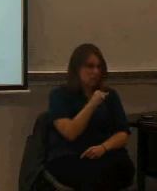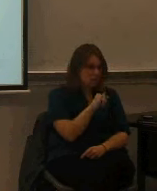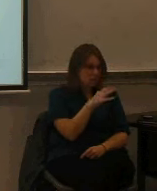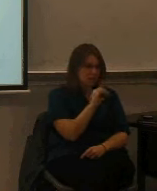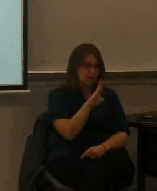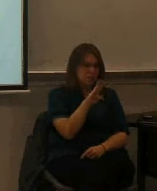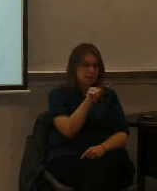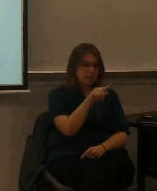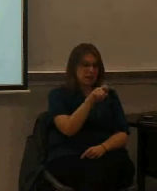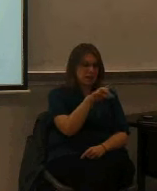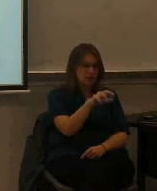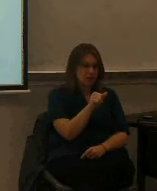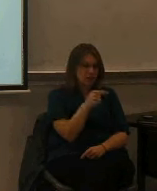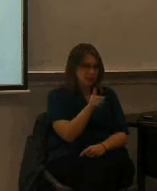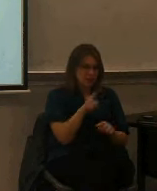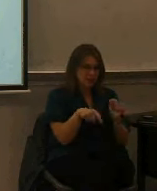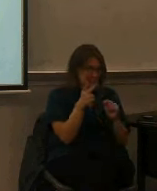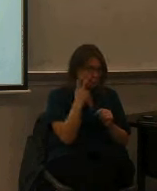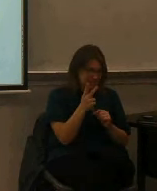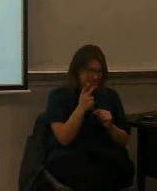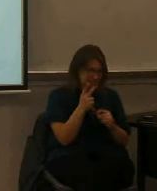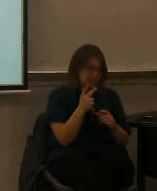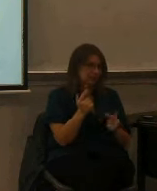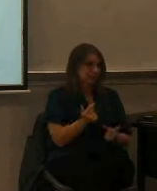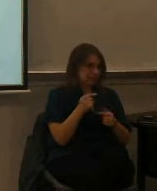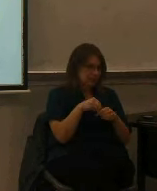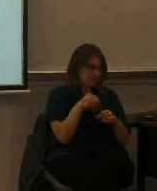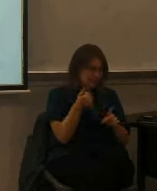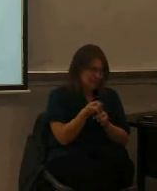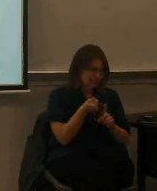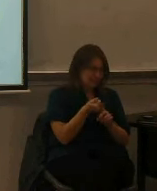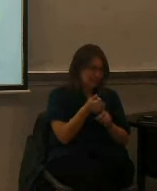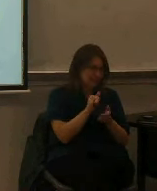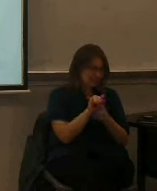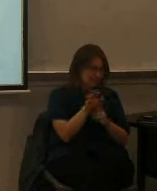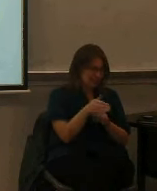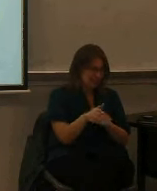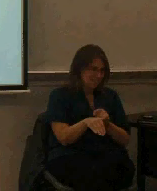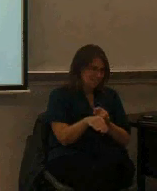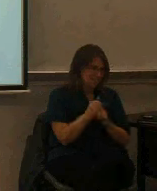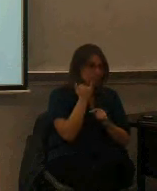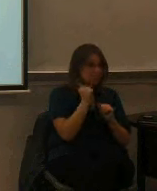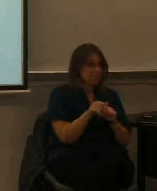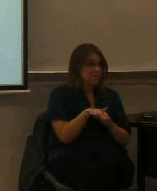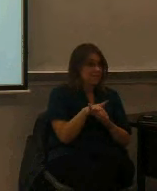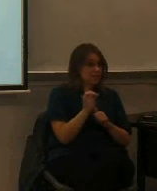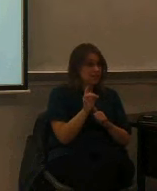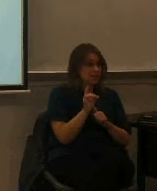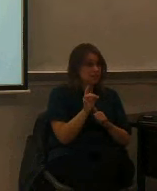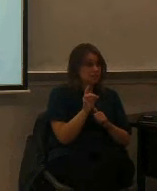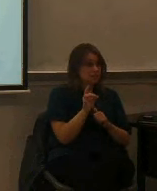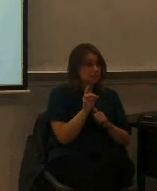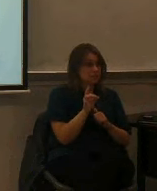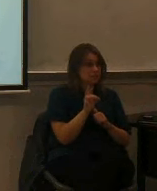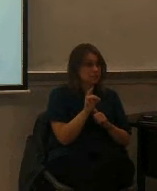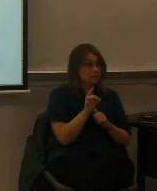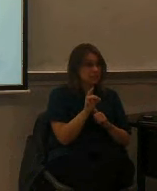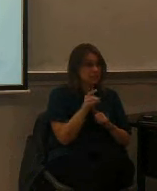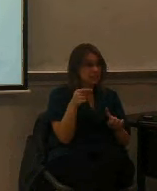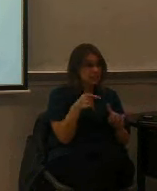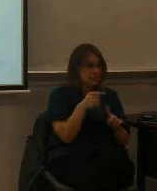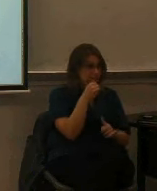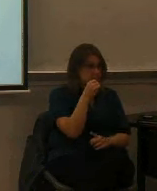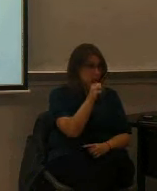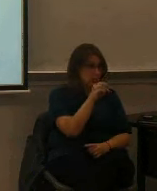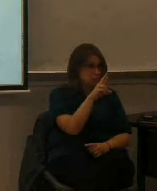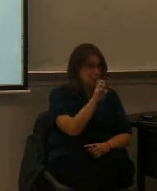bacteria, the microscopic organisms that are living inside of that. So if you can find a food source that